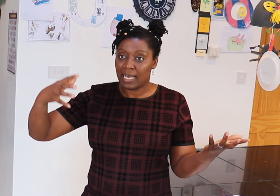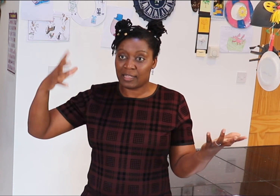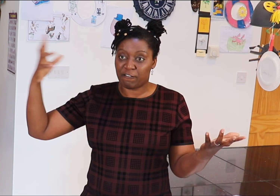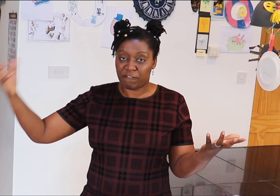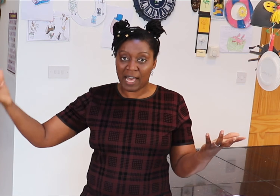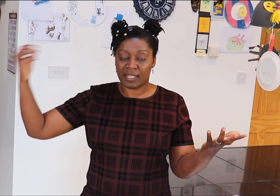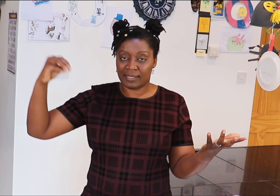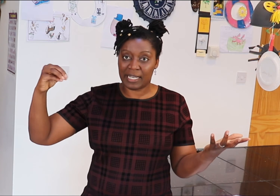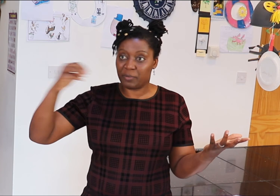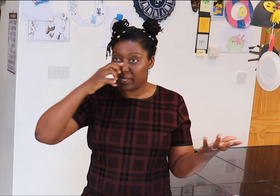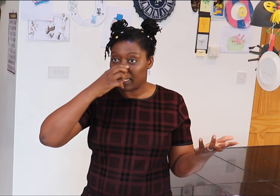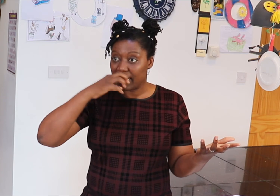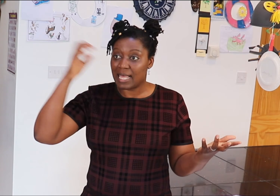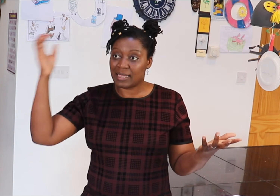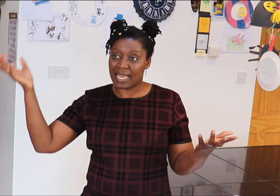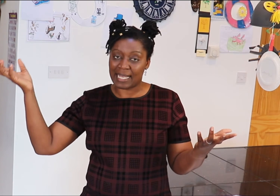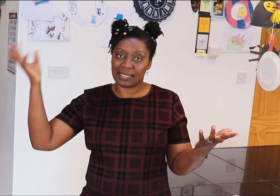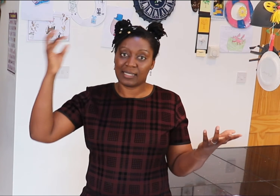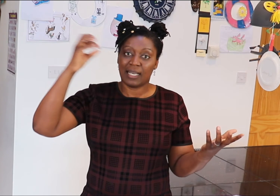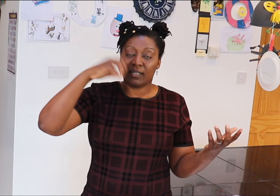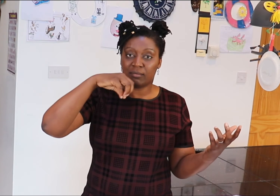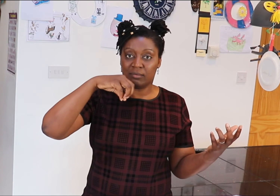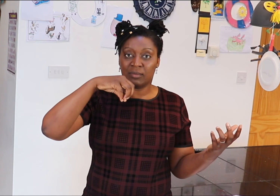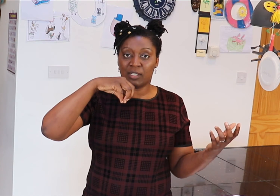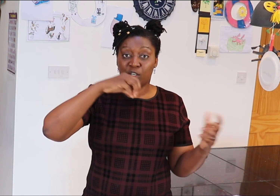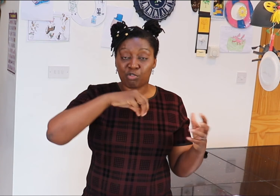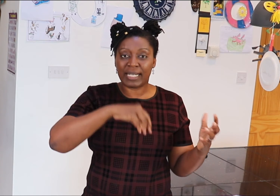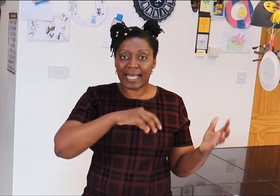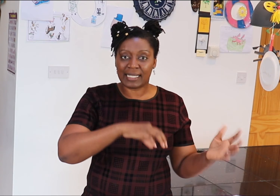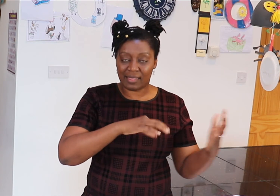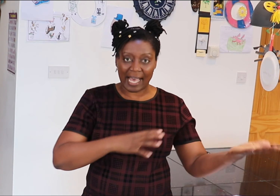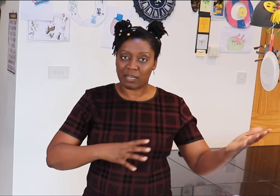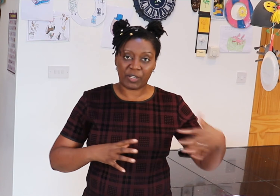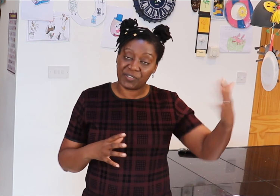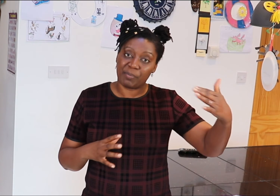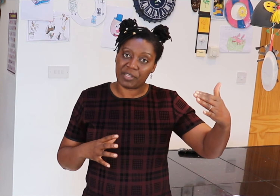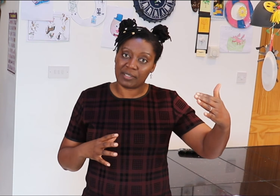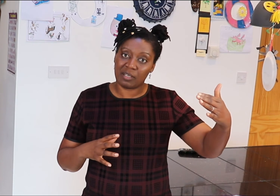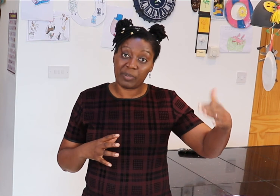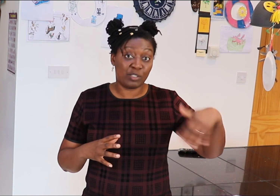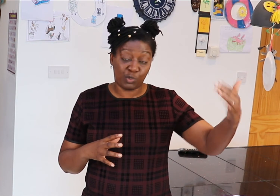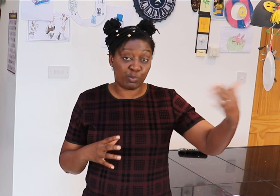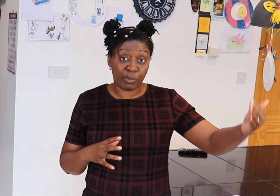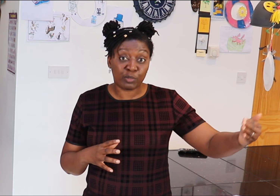the father's inner being that's created that, because the mother's inner being just